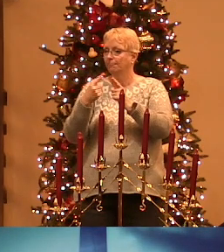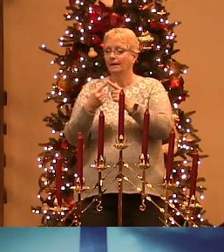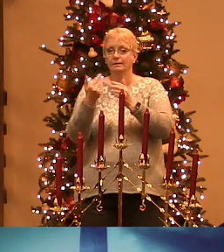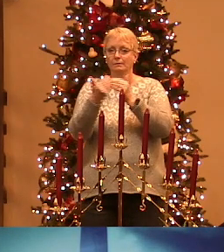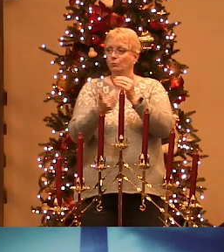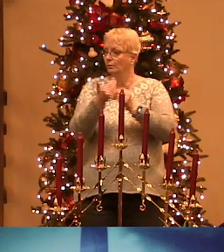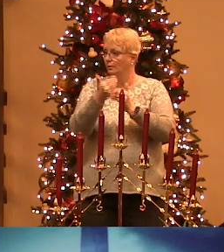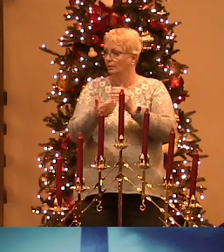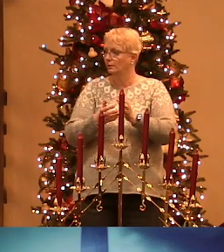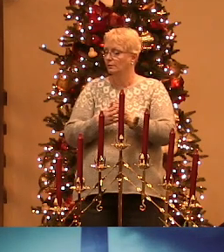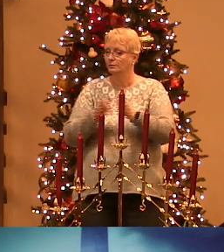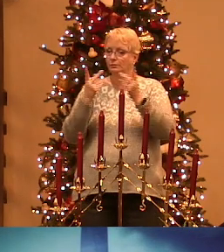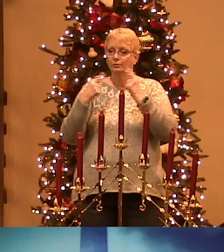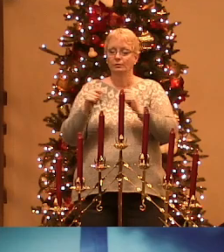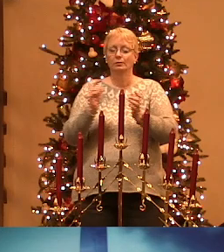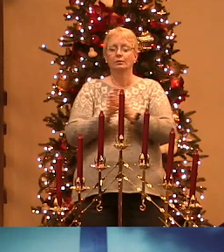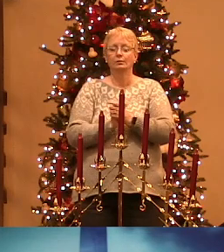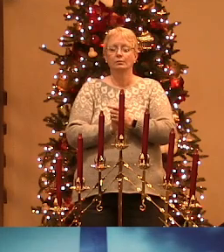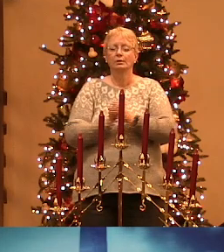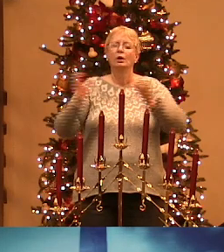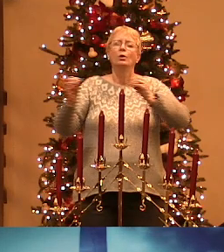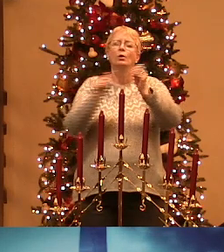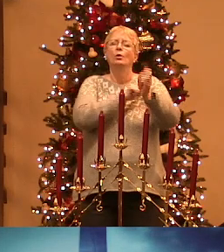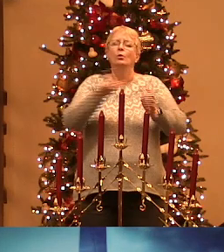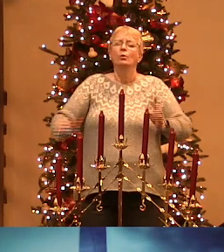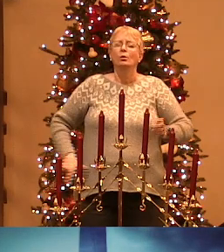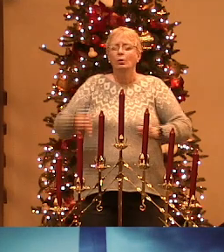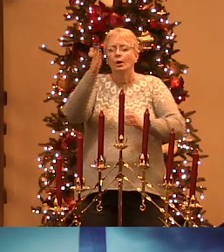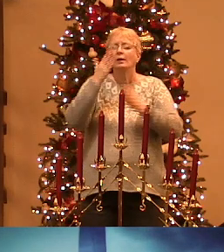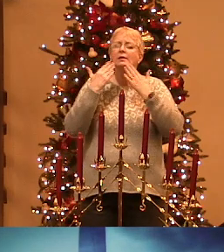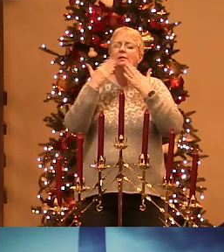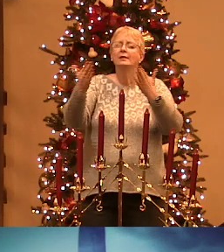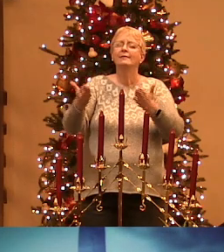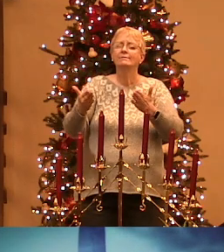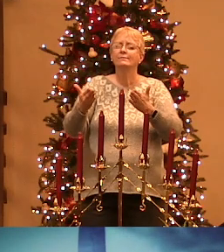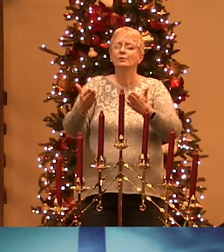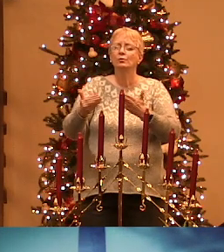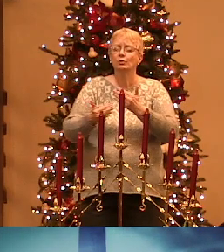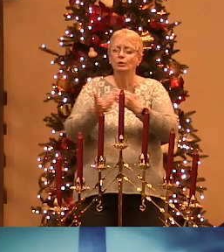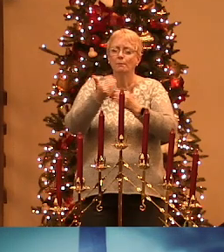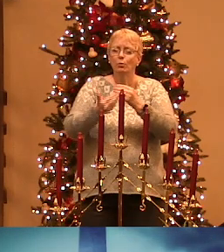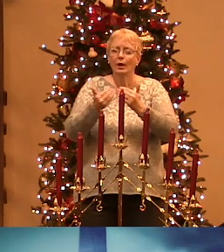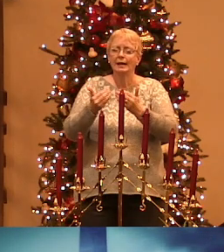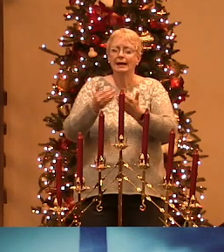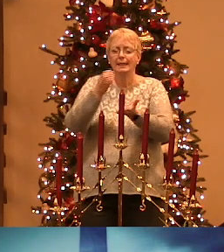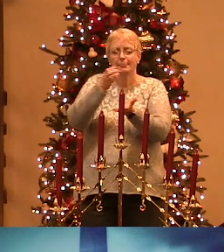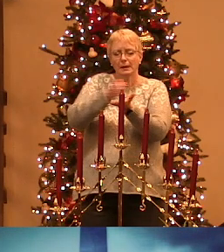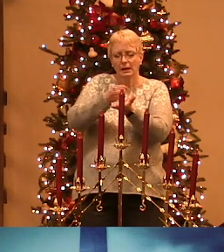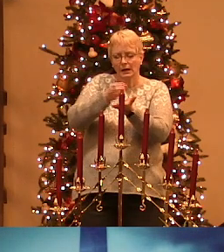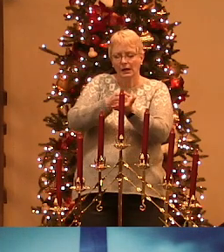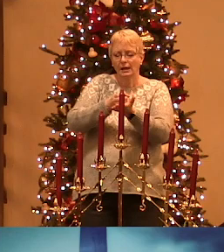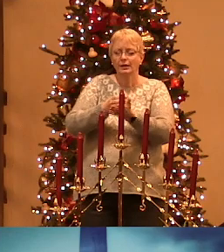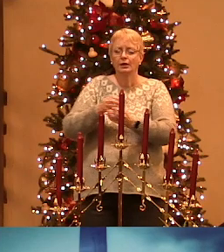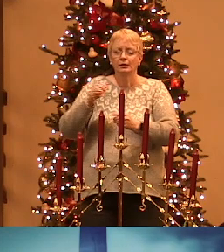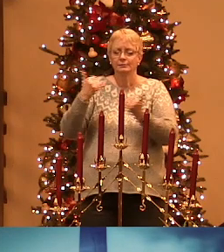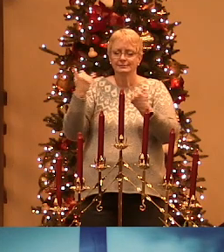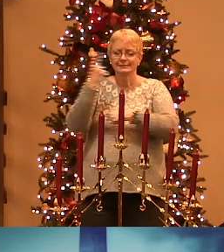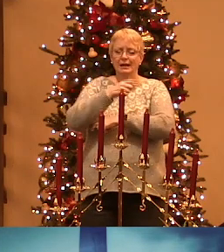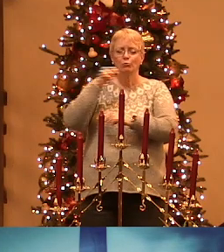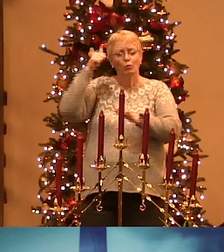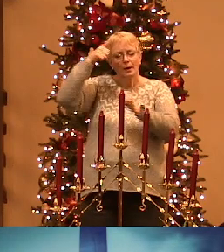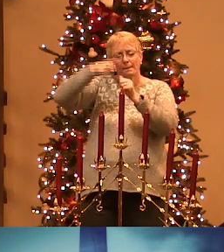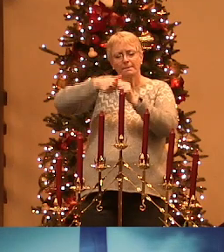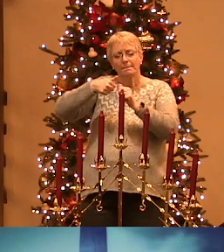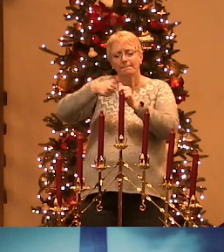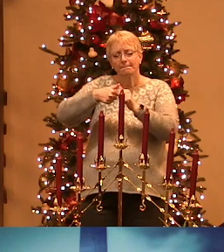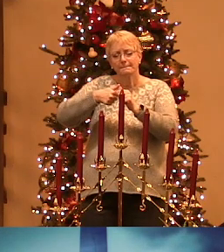communion. Let's pray. Oh, Lord God, we thank you for communion, and there's value in remembering your blood spilt